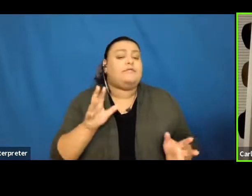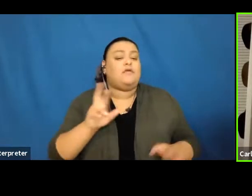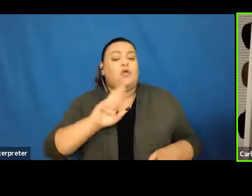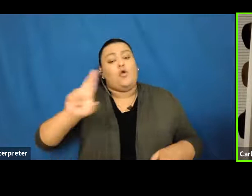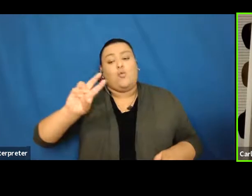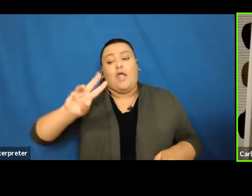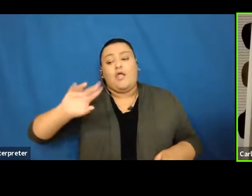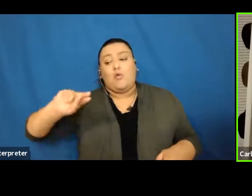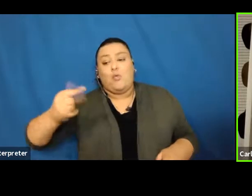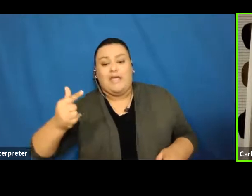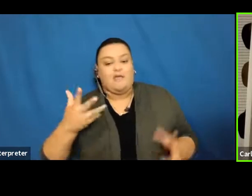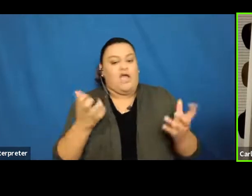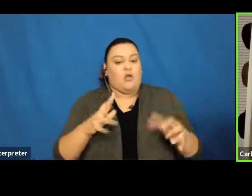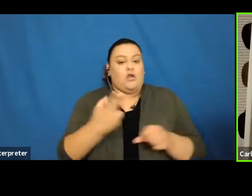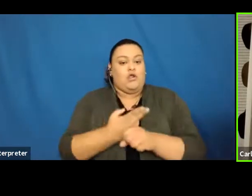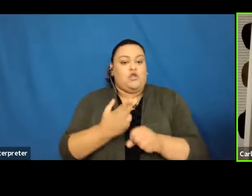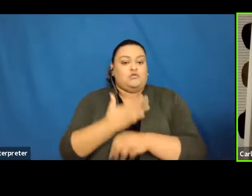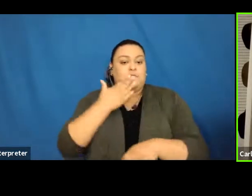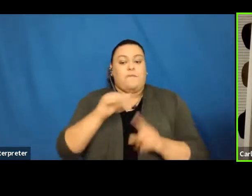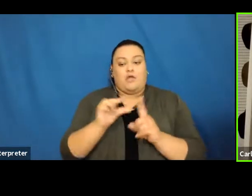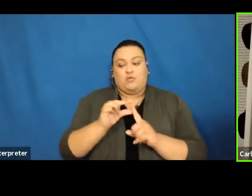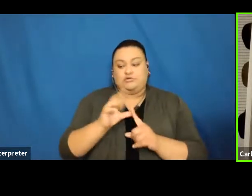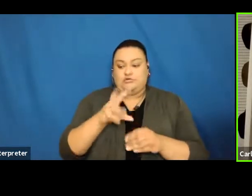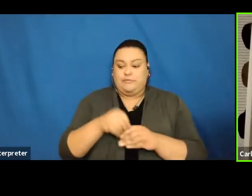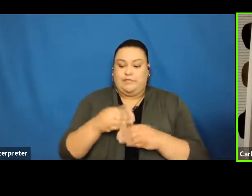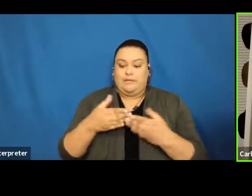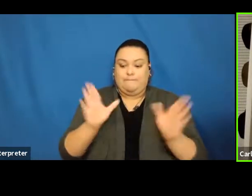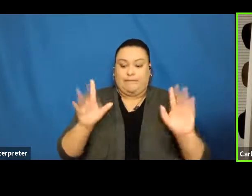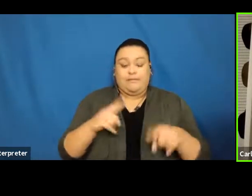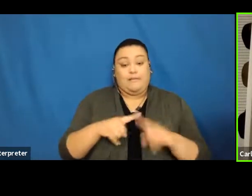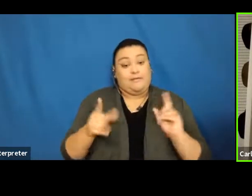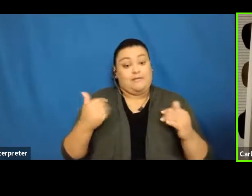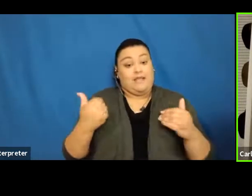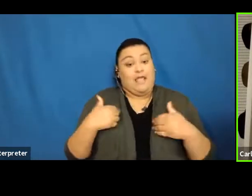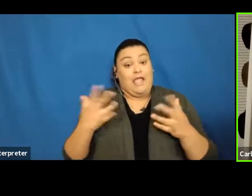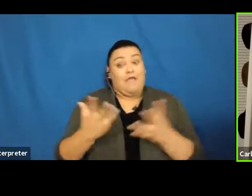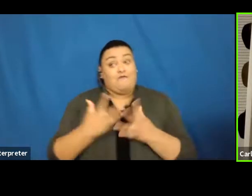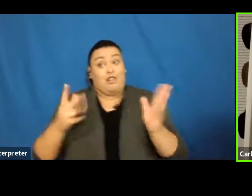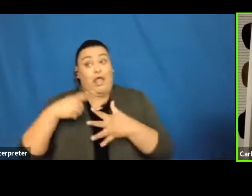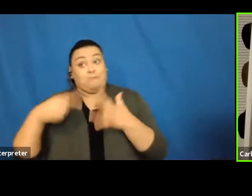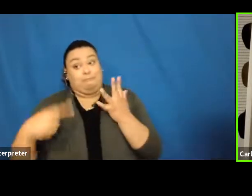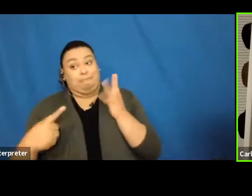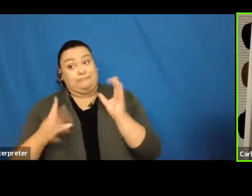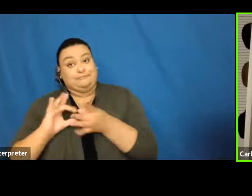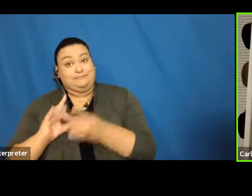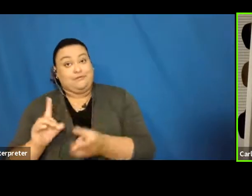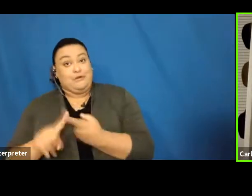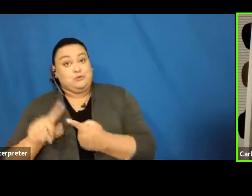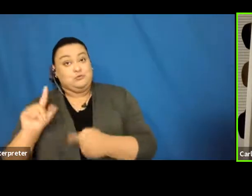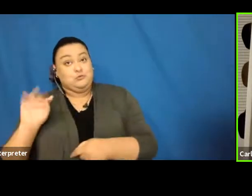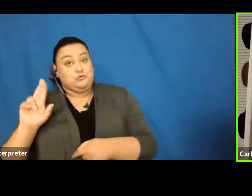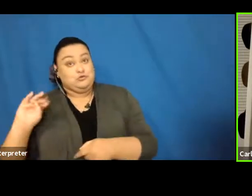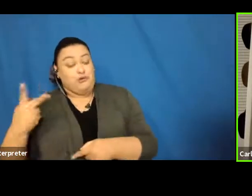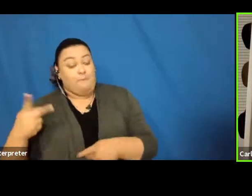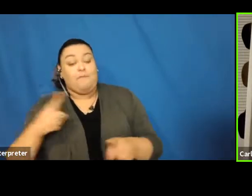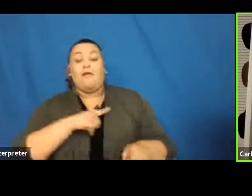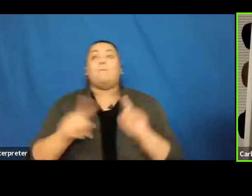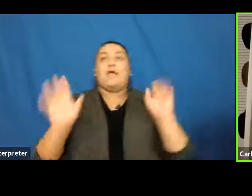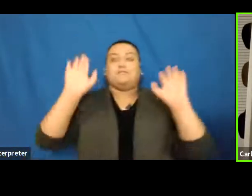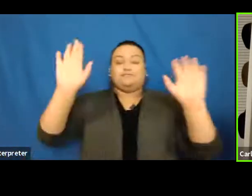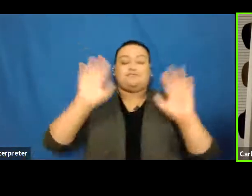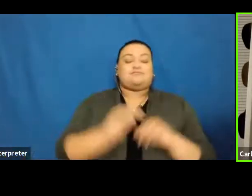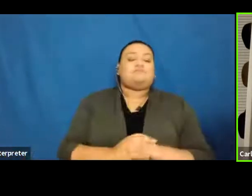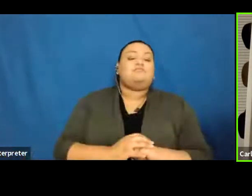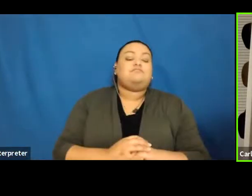to use bad words in public here, but I mean, I got a whole bunch of them to apply to Trump, you know. Pero la cosa es que, yeah,